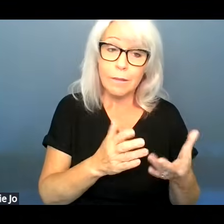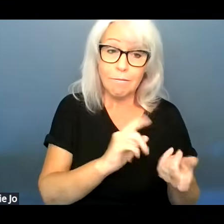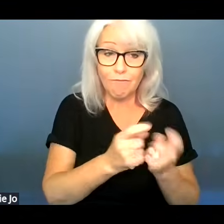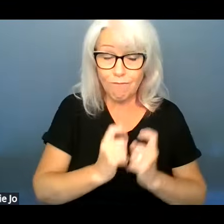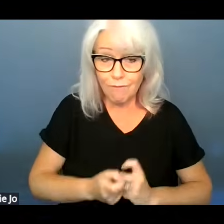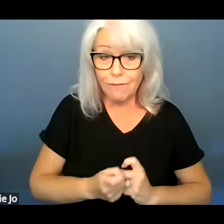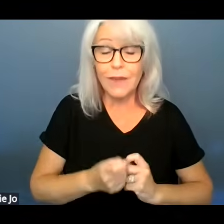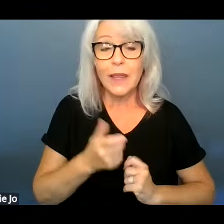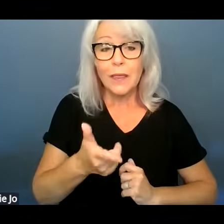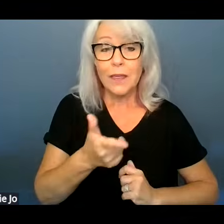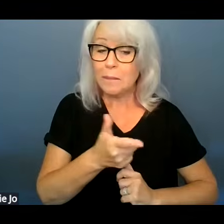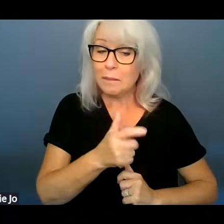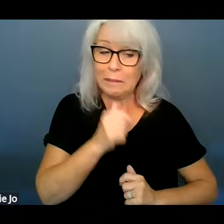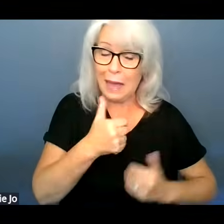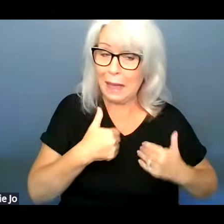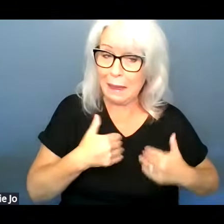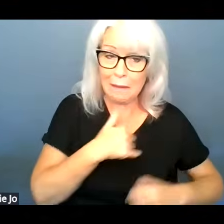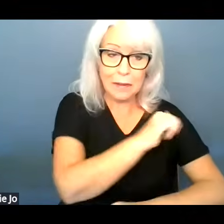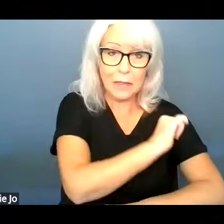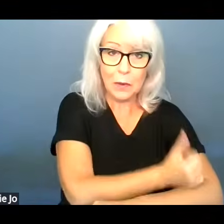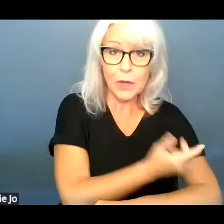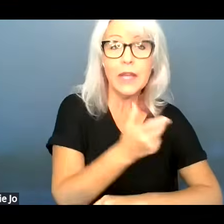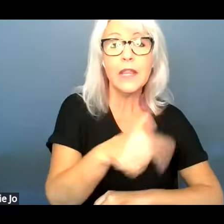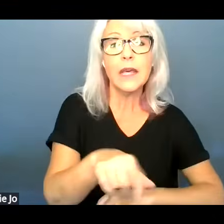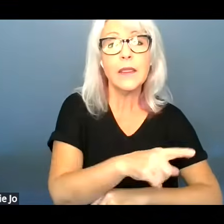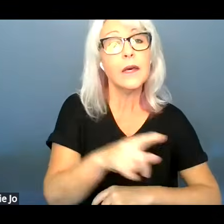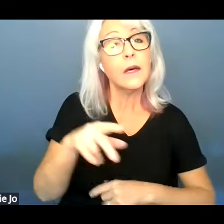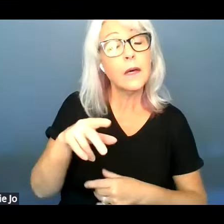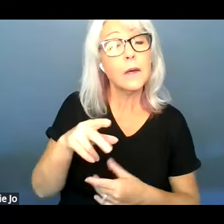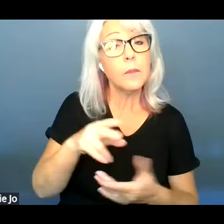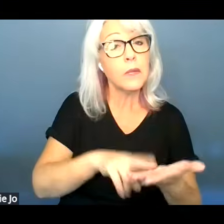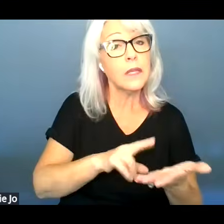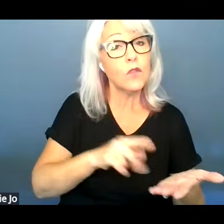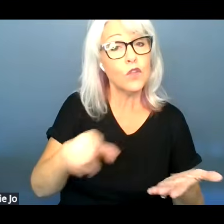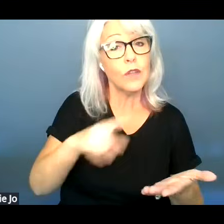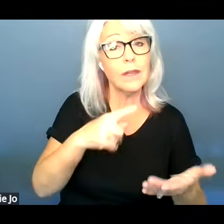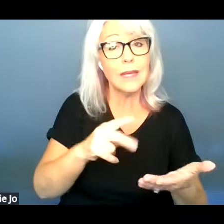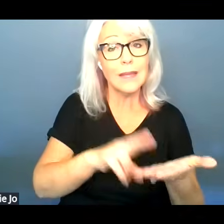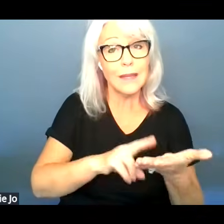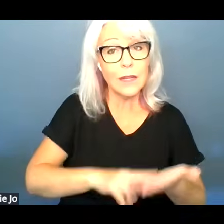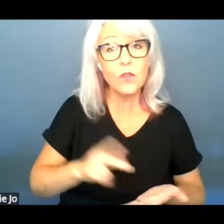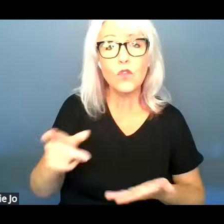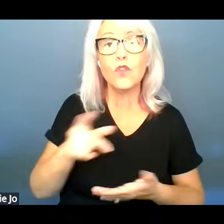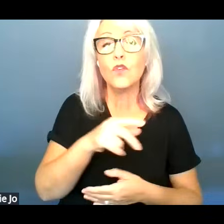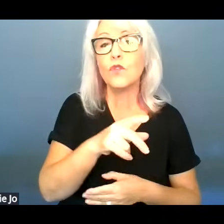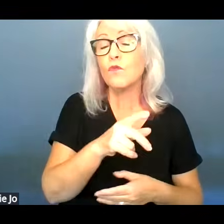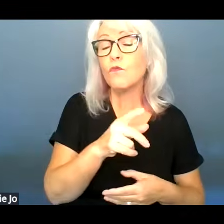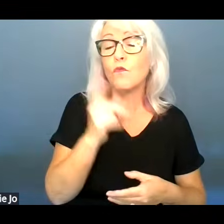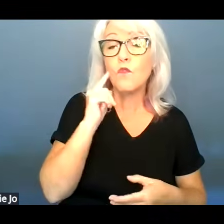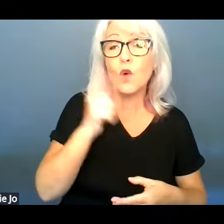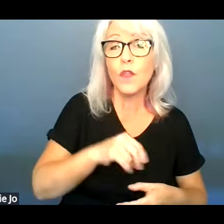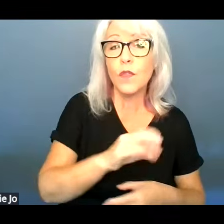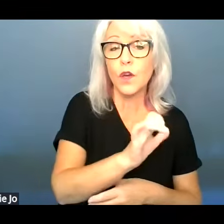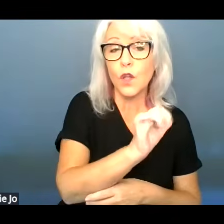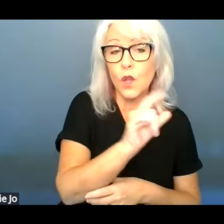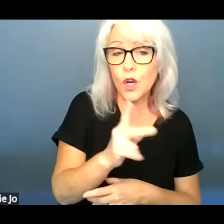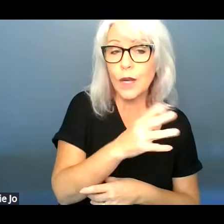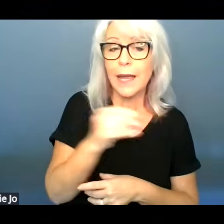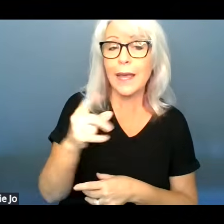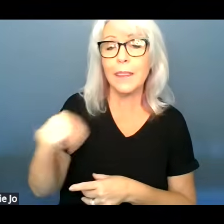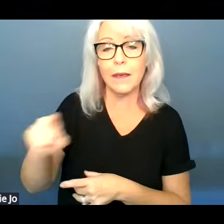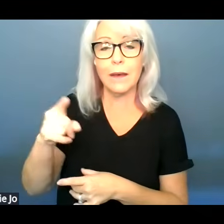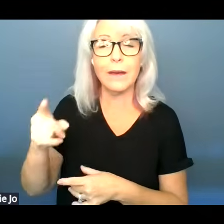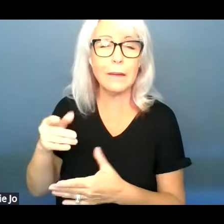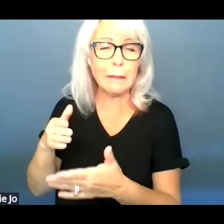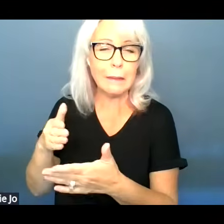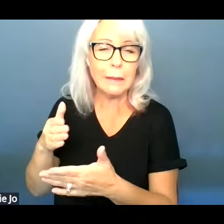petition signatures are sought and the clerk who will defend herself against these. Second. And